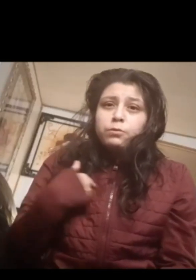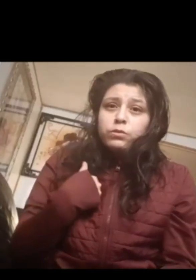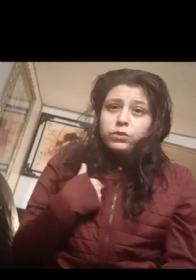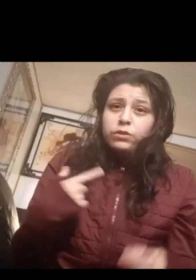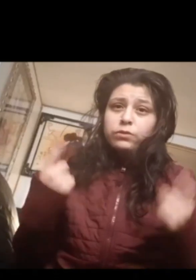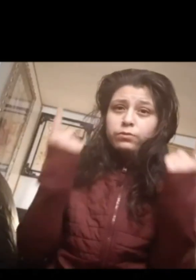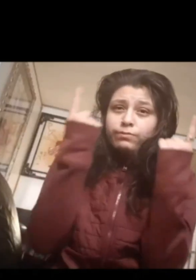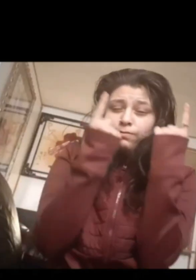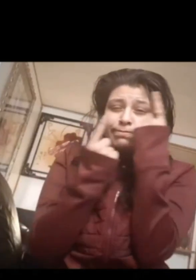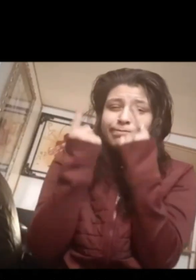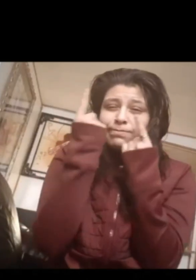second.